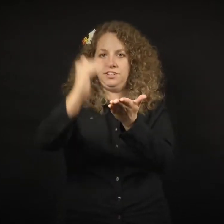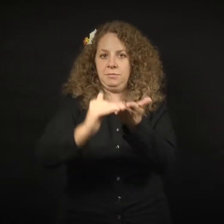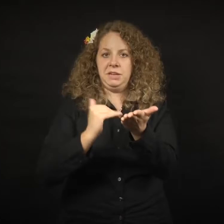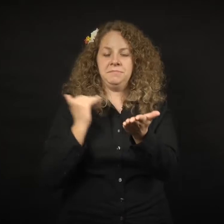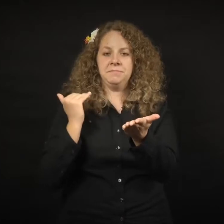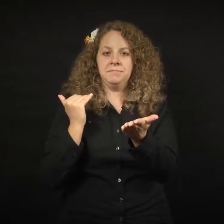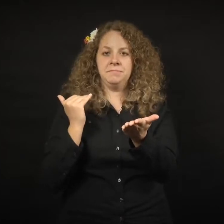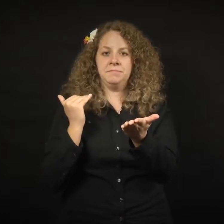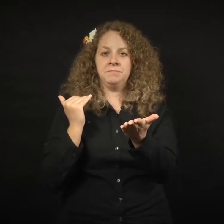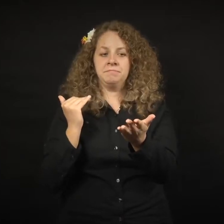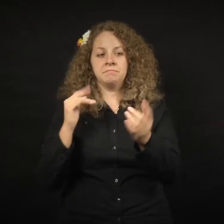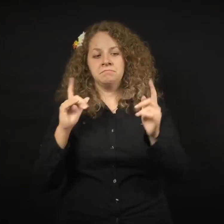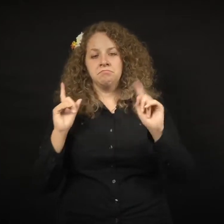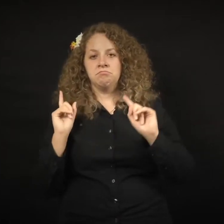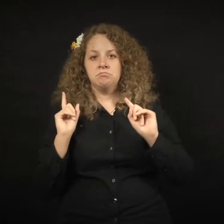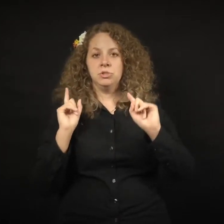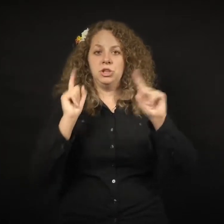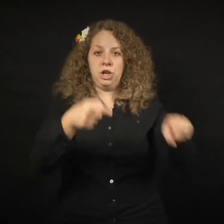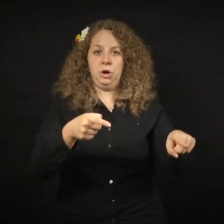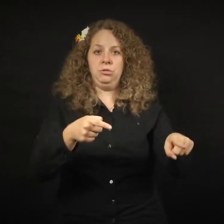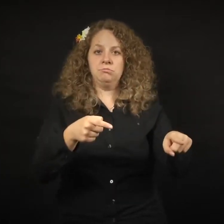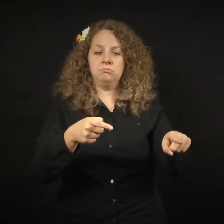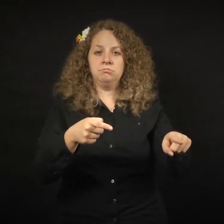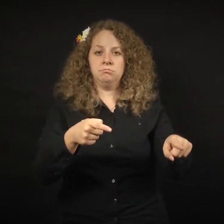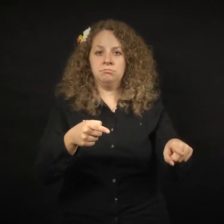me. To go.